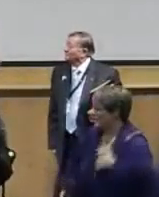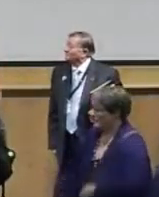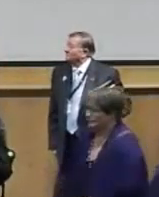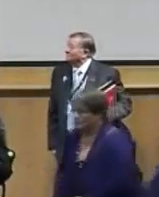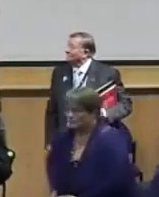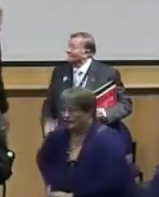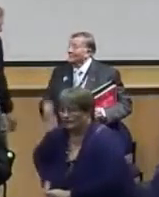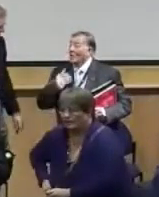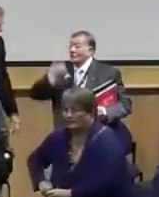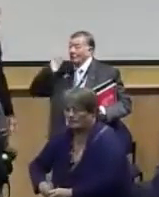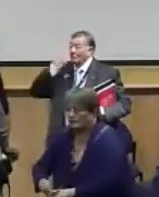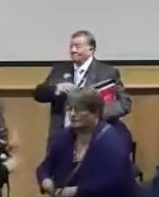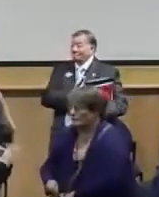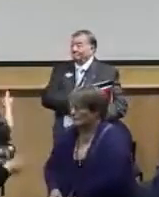I just have to go to the bathroom.